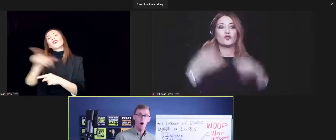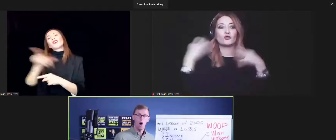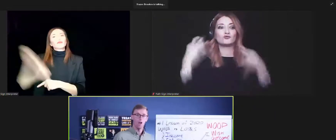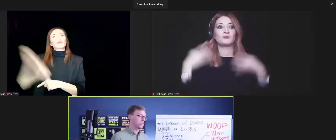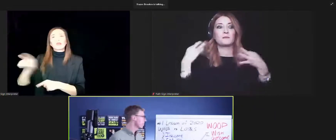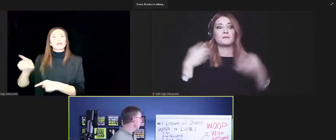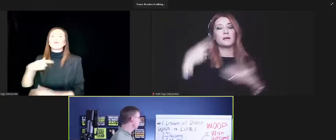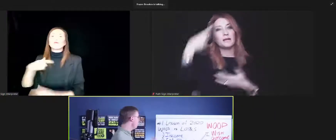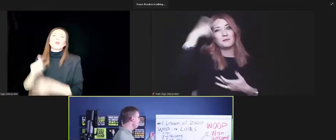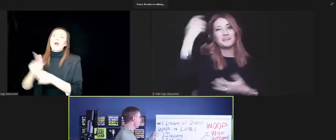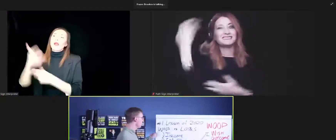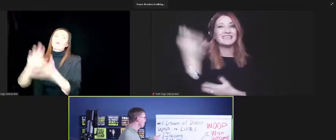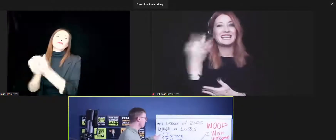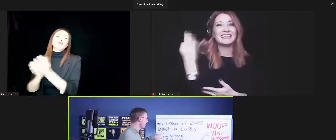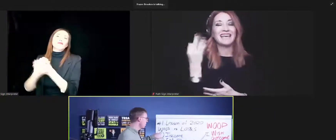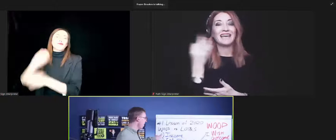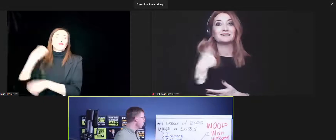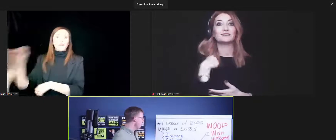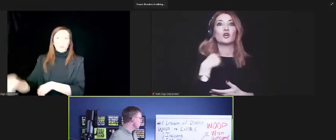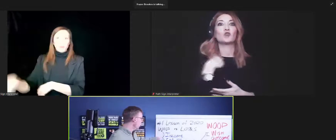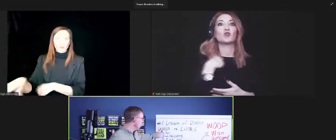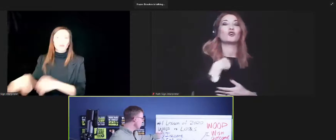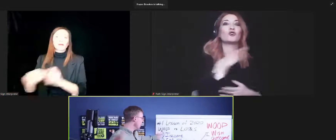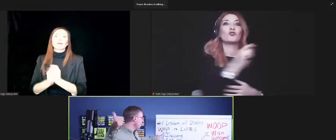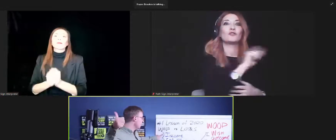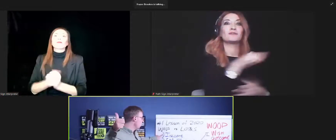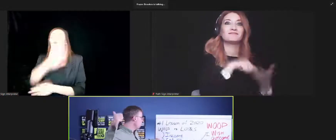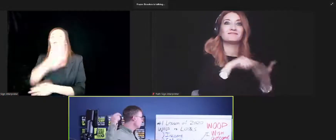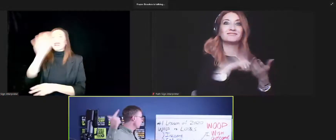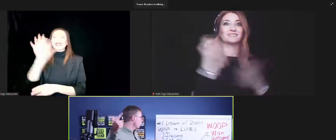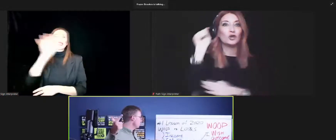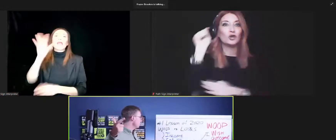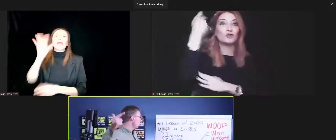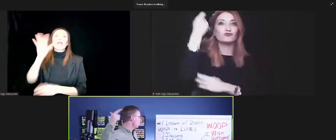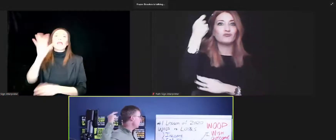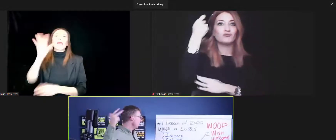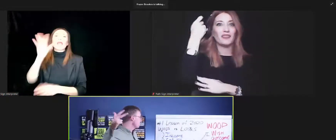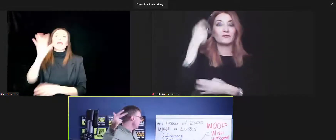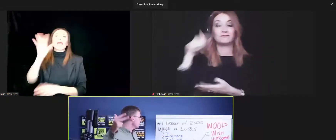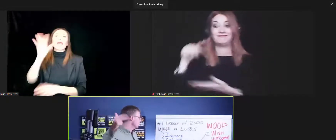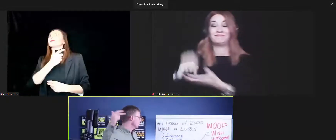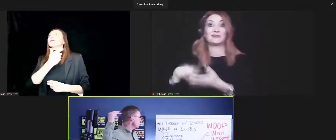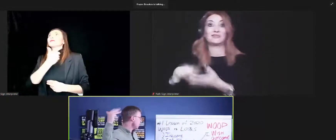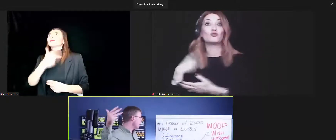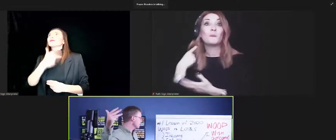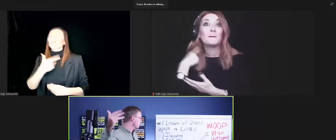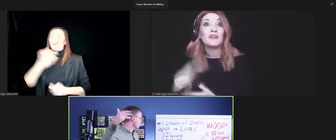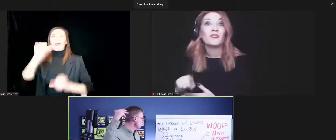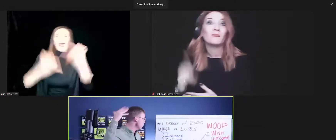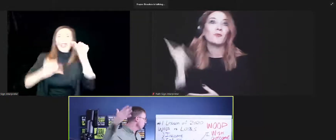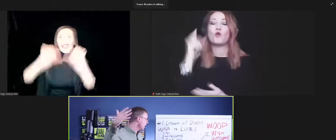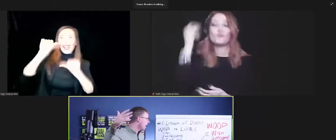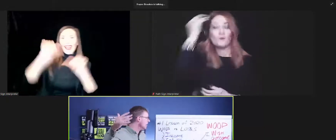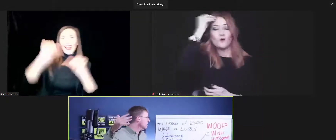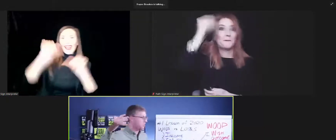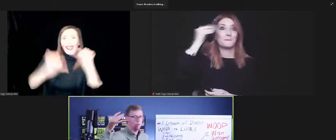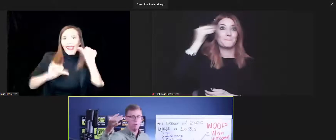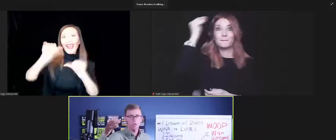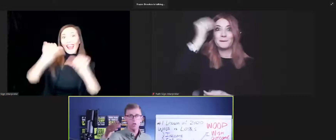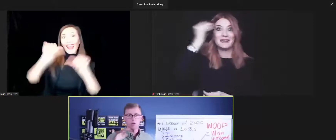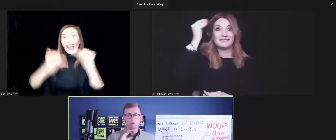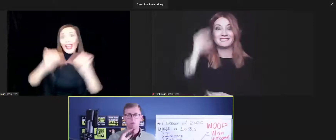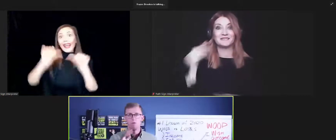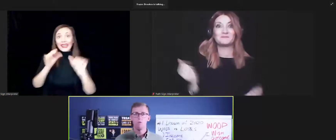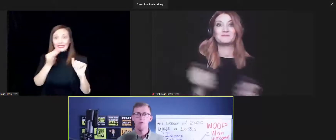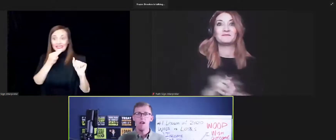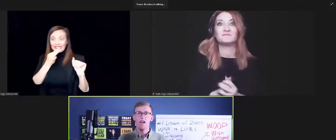losers aren't, right? Then write down, do an audit, income, social media following, investments, active customers, active